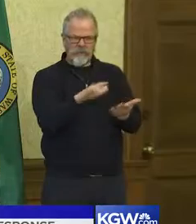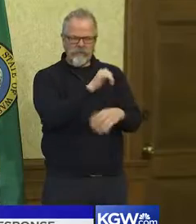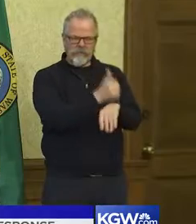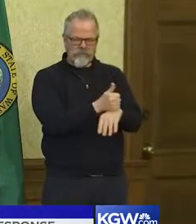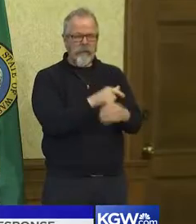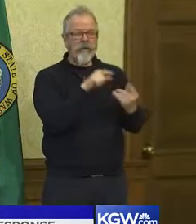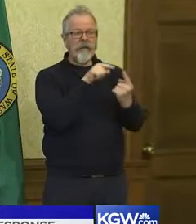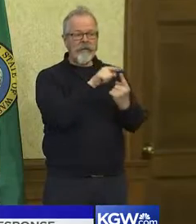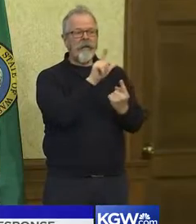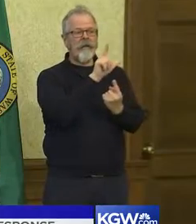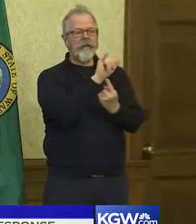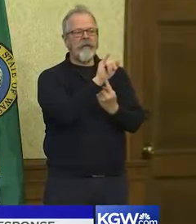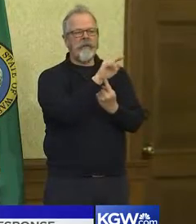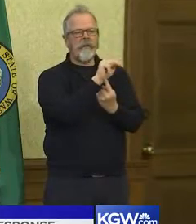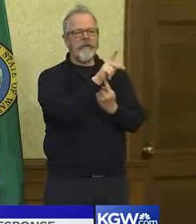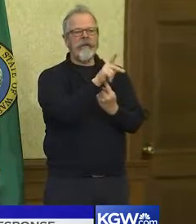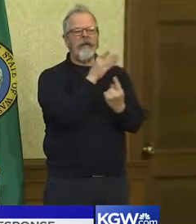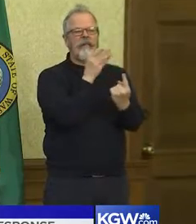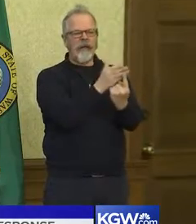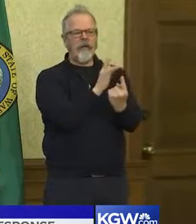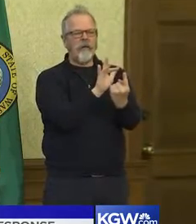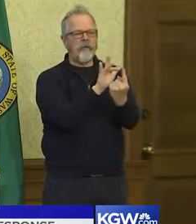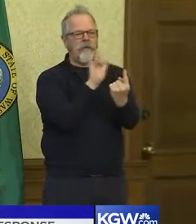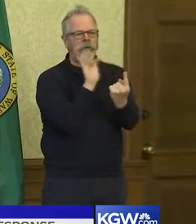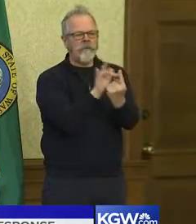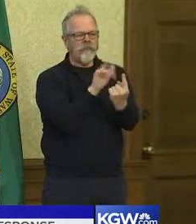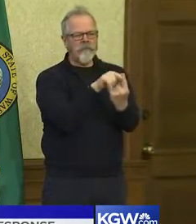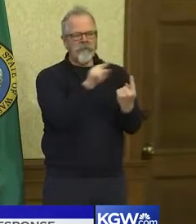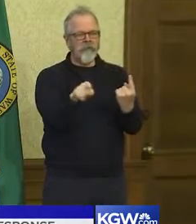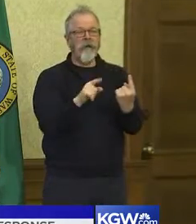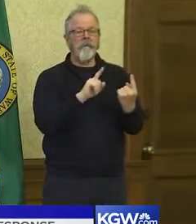unemployment assistance part of the application.